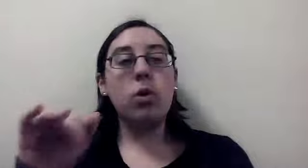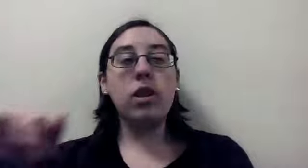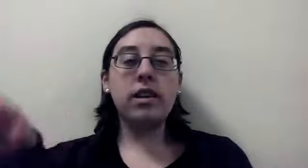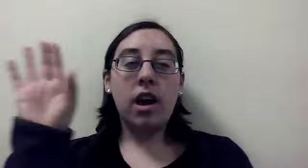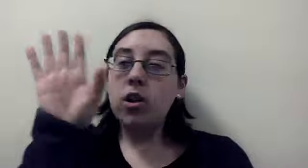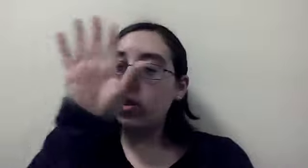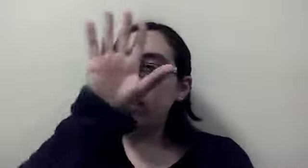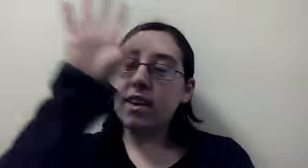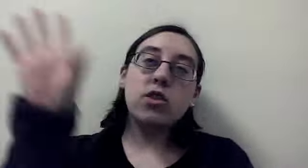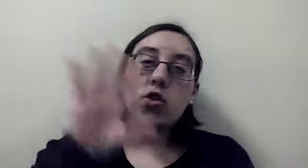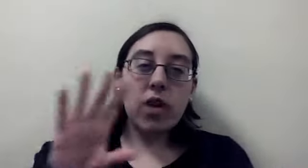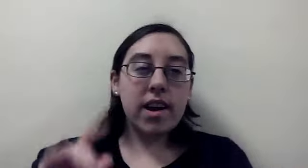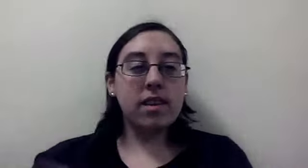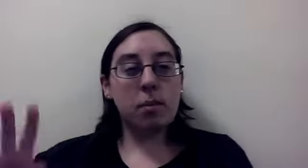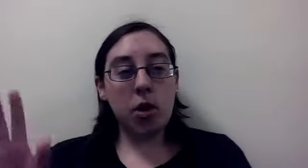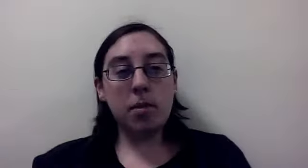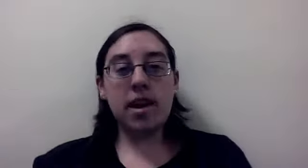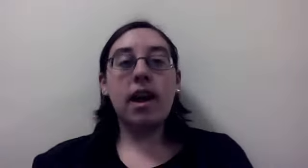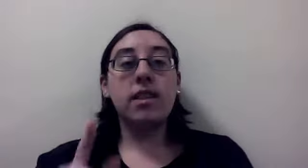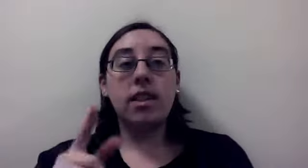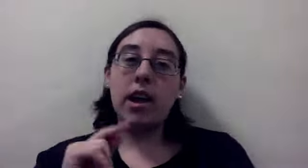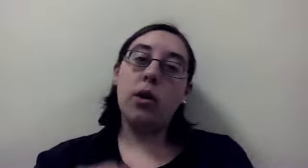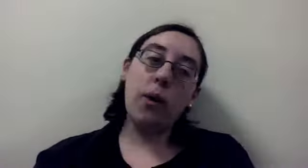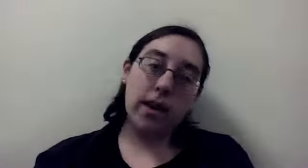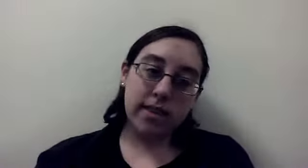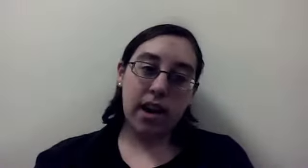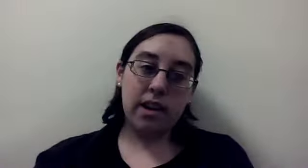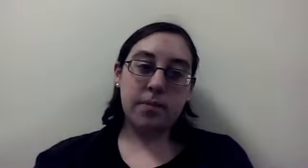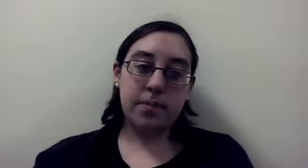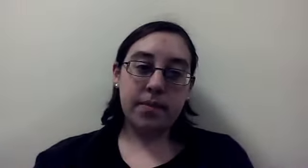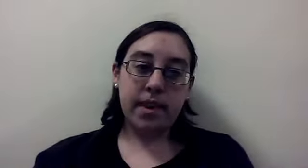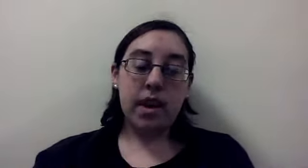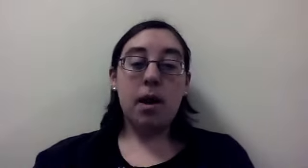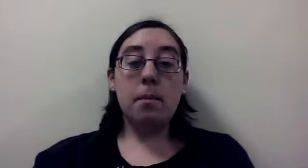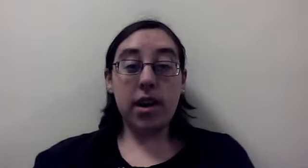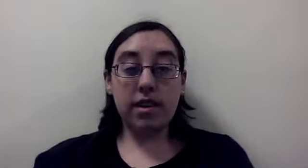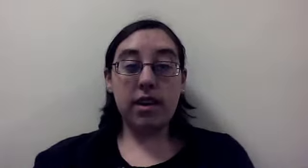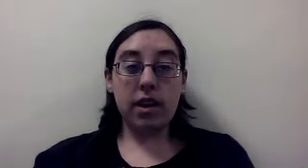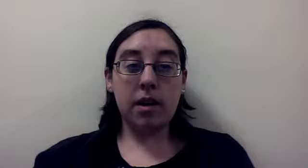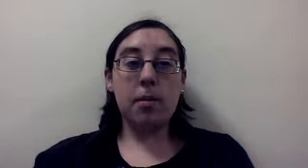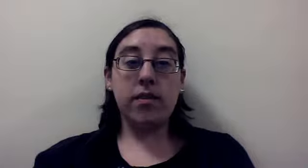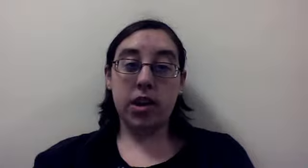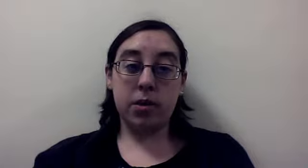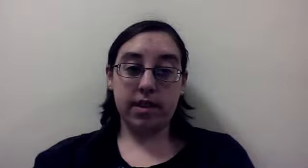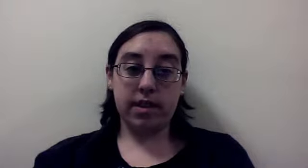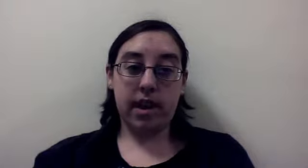and you can see the trees blooming, then I'll go outside. But until then, my video was inside.